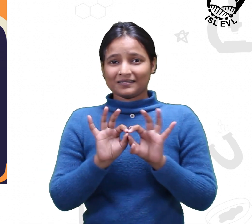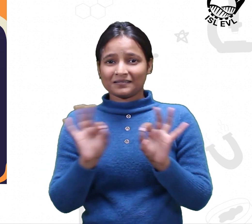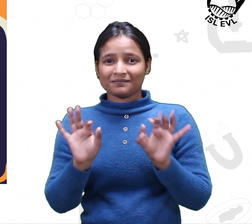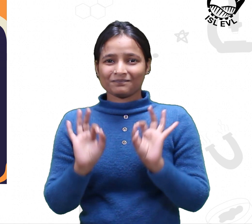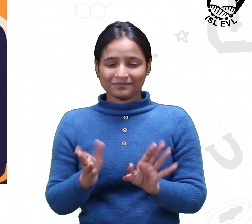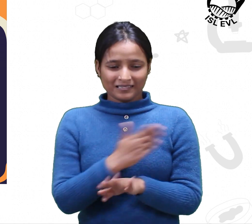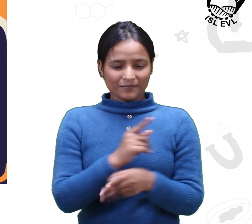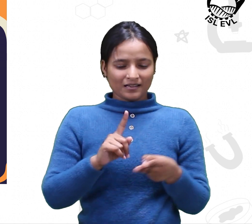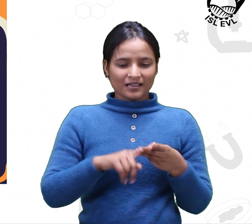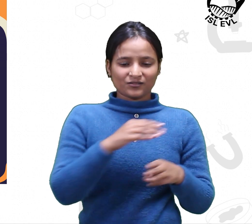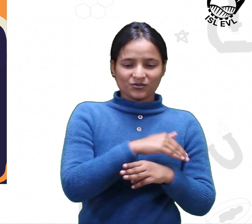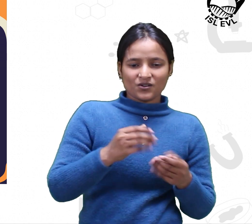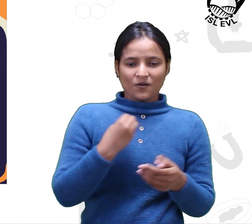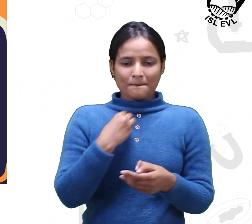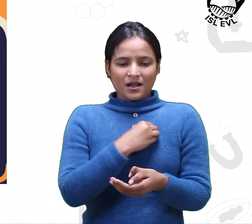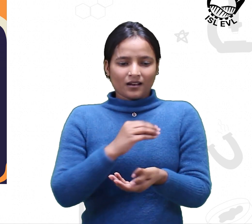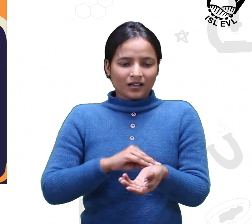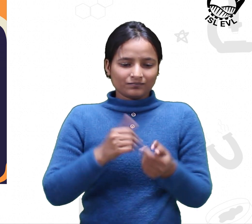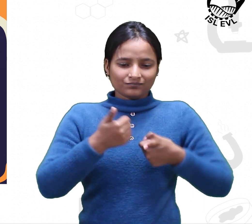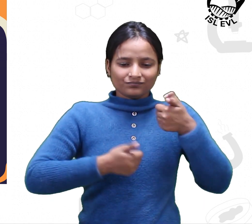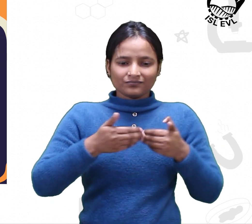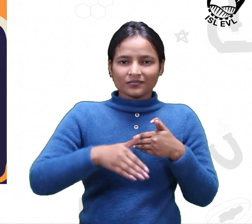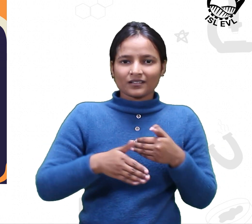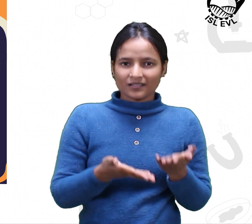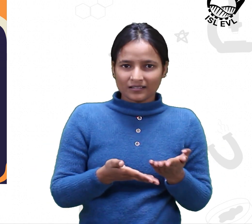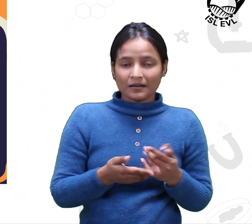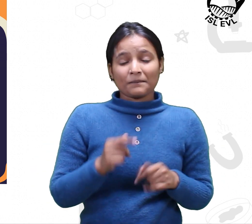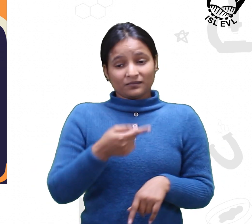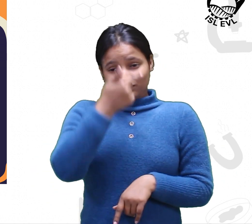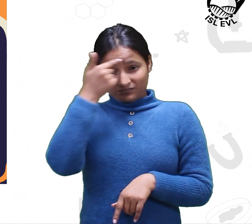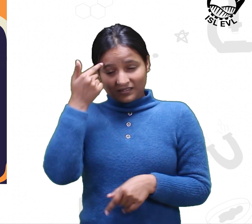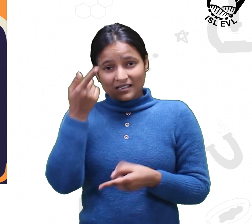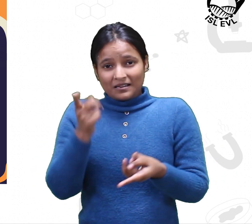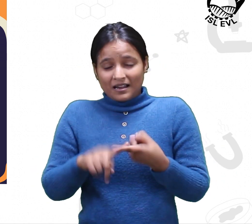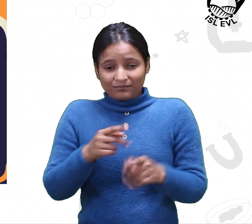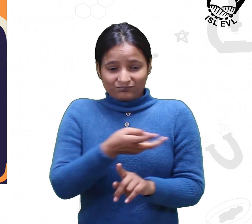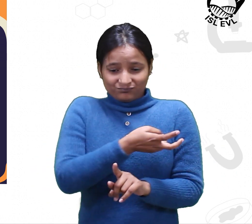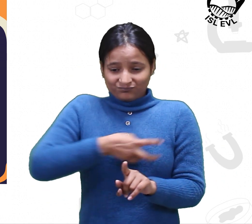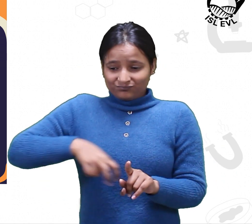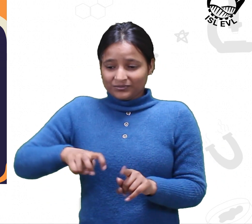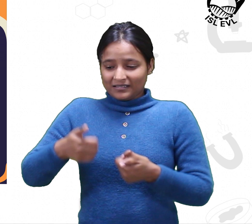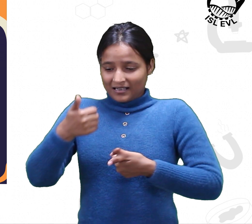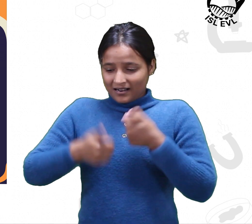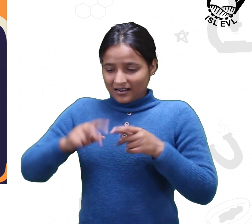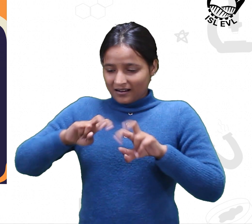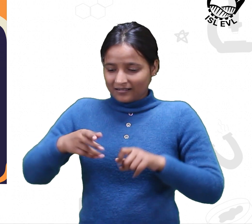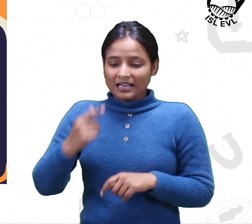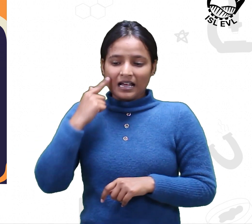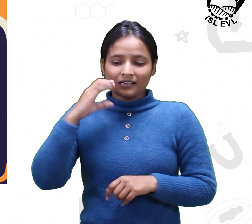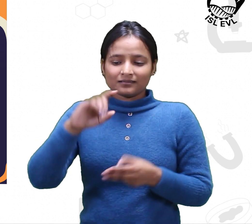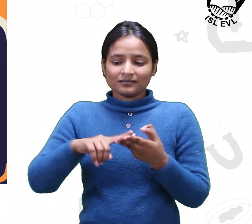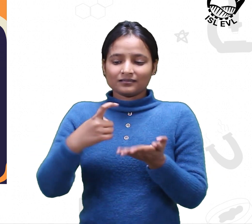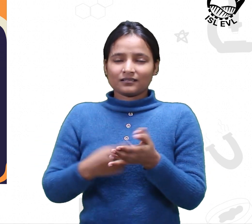or medicine exam and move in that direction. But fortunately, I ended up at ICER for one